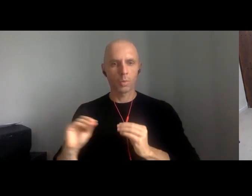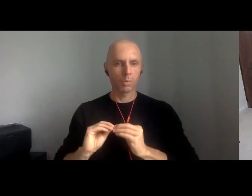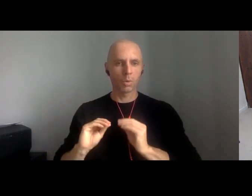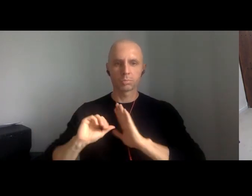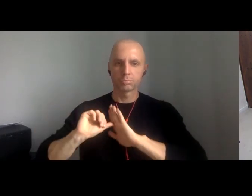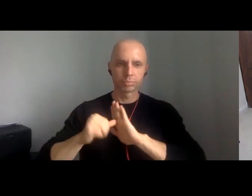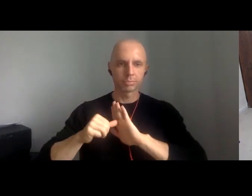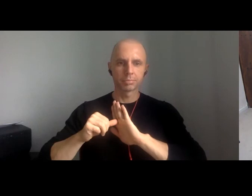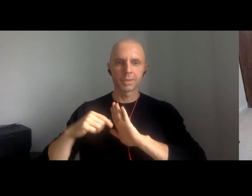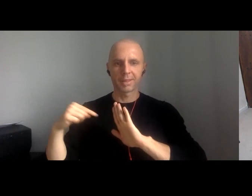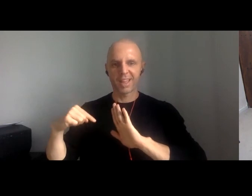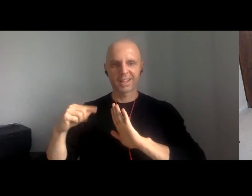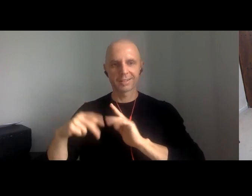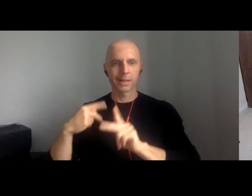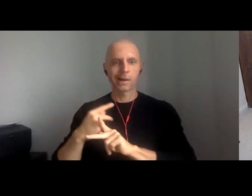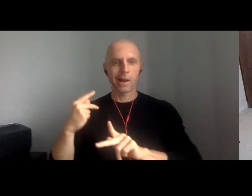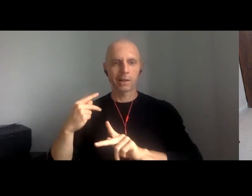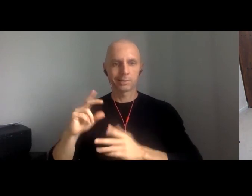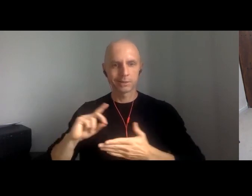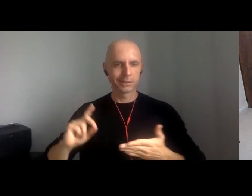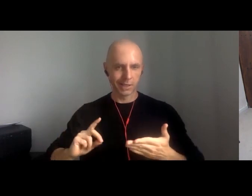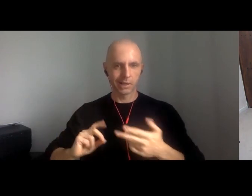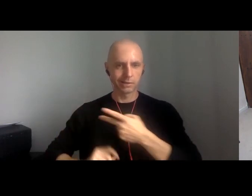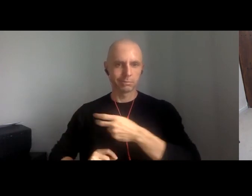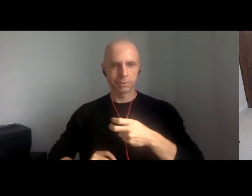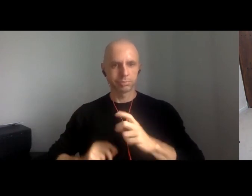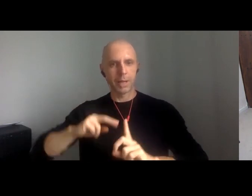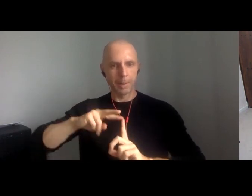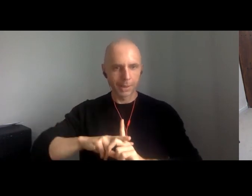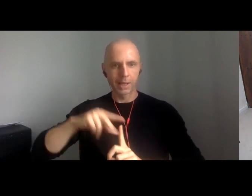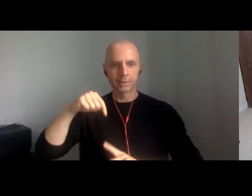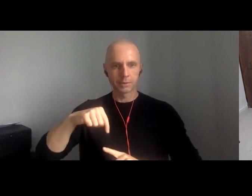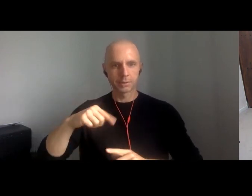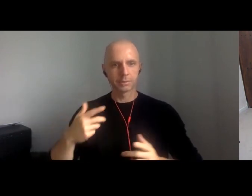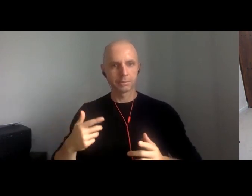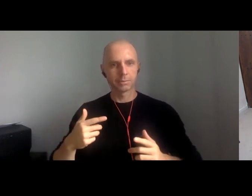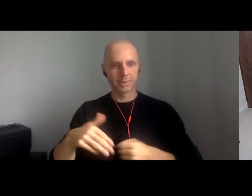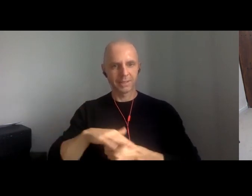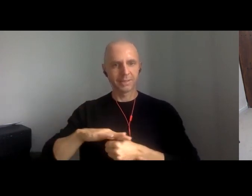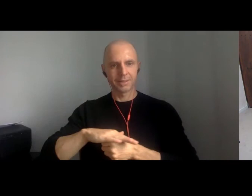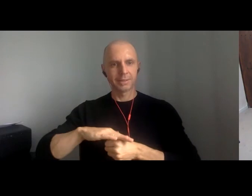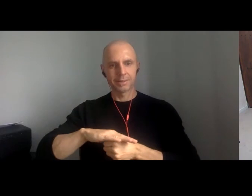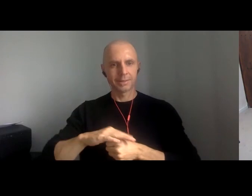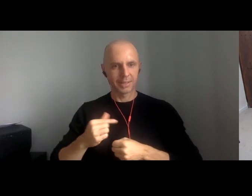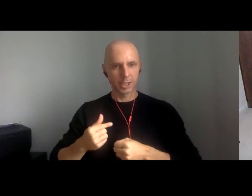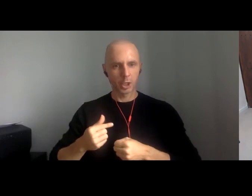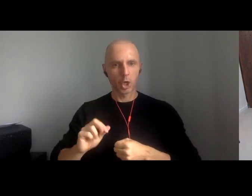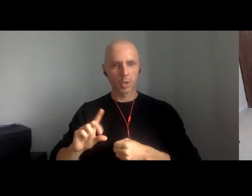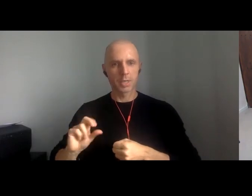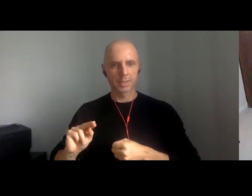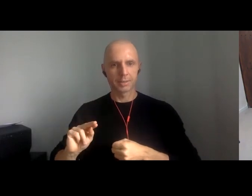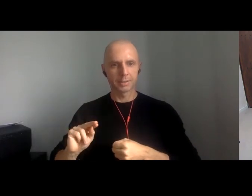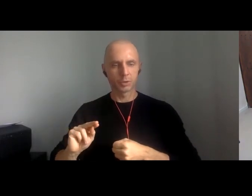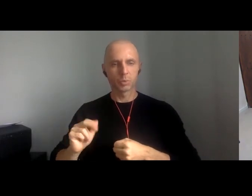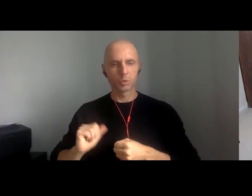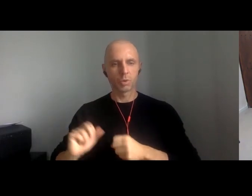replicate that style and that design within the gardens and channeling that creativity and that process.